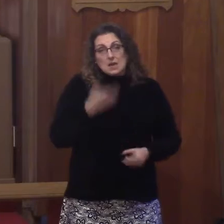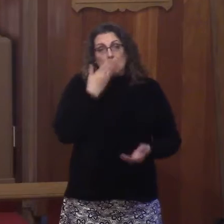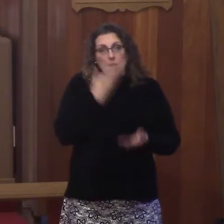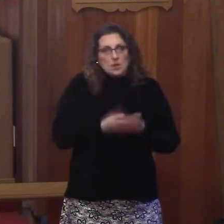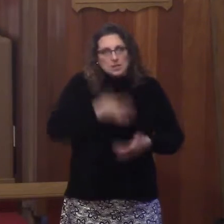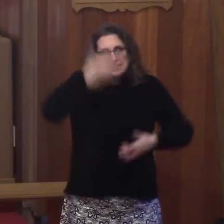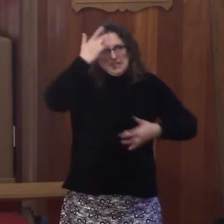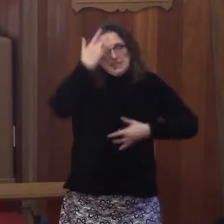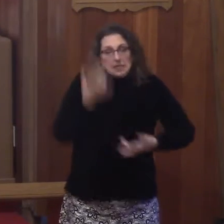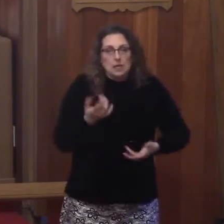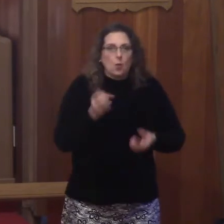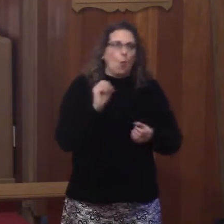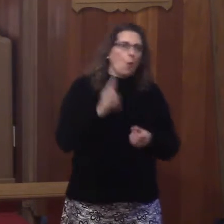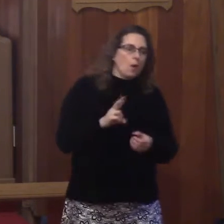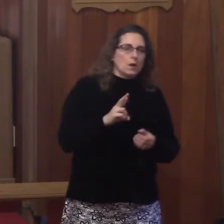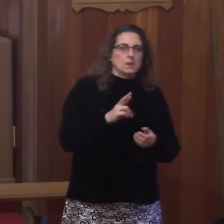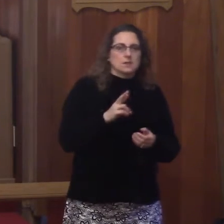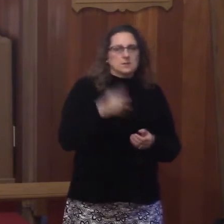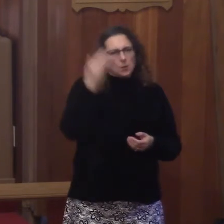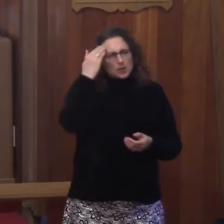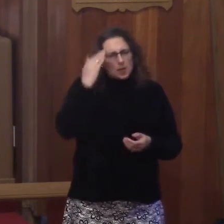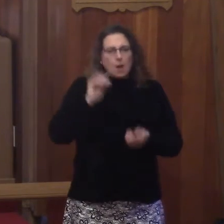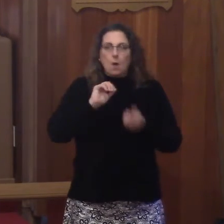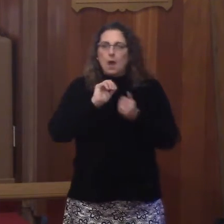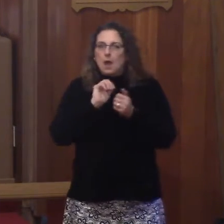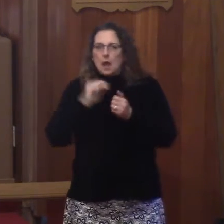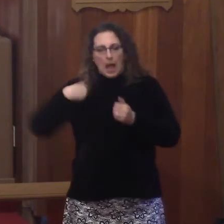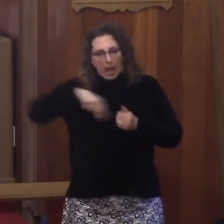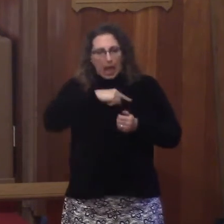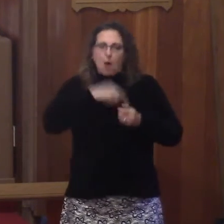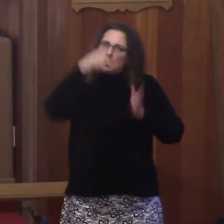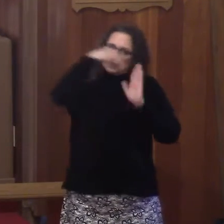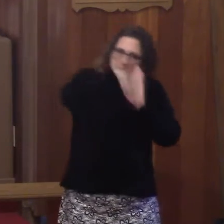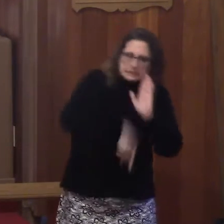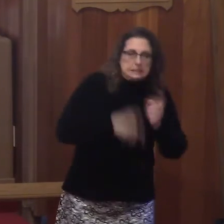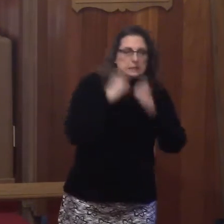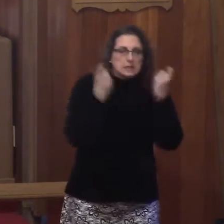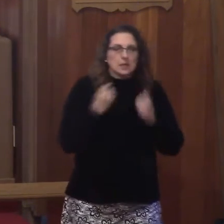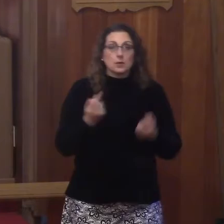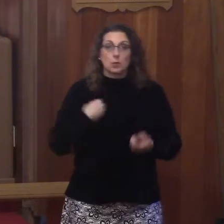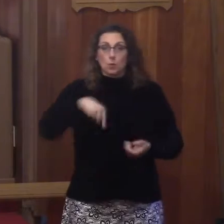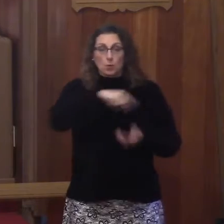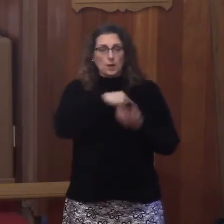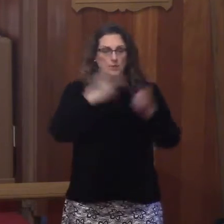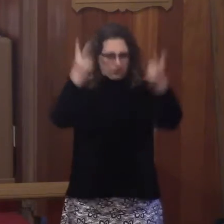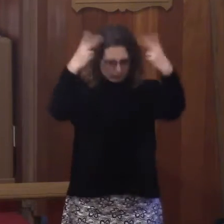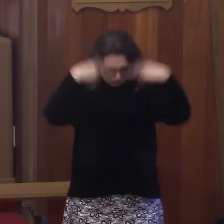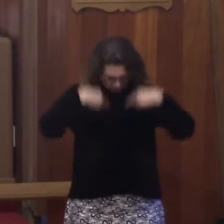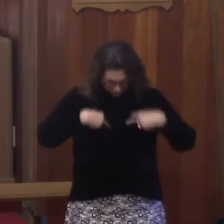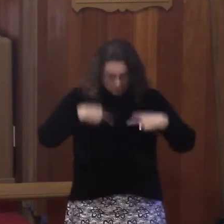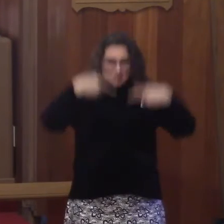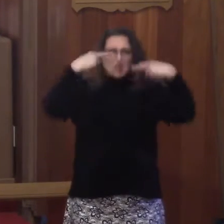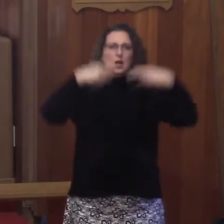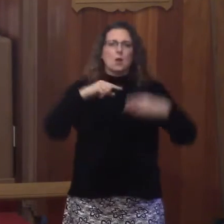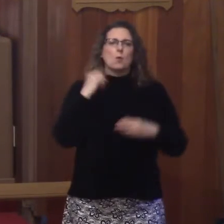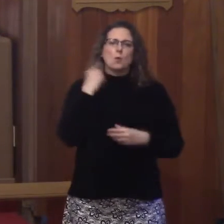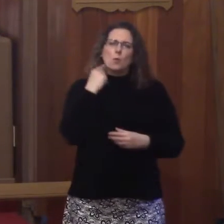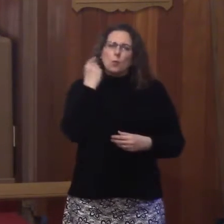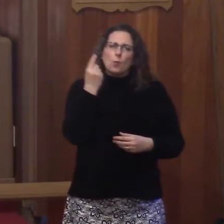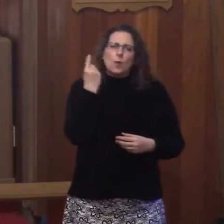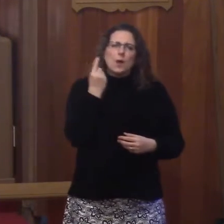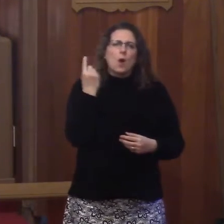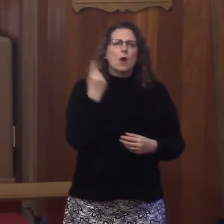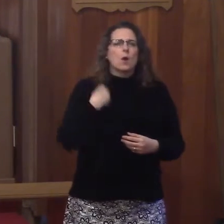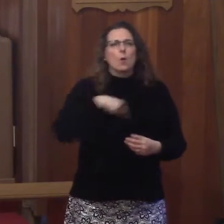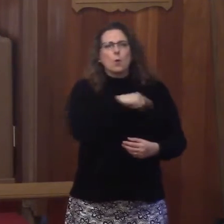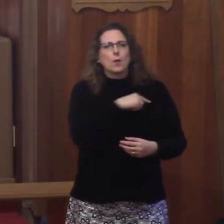The reality of how sinful we are. When we look at ourselves, we're so concerned with our own crap that we have no time